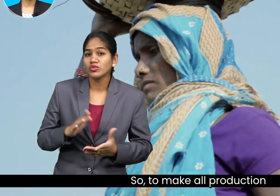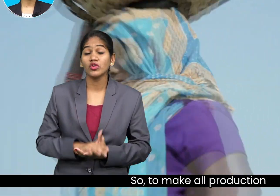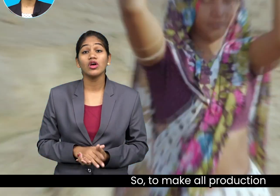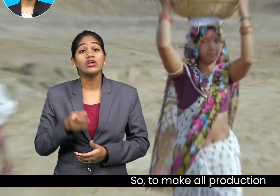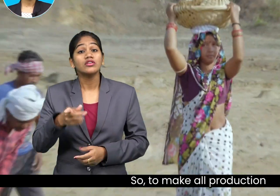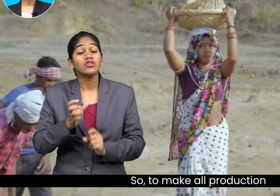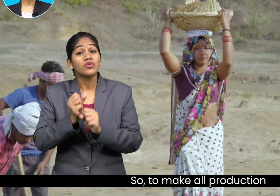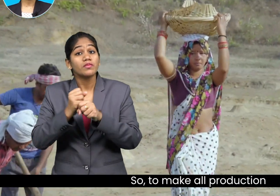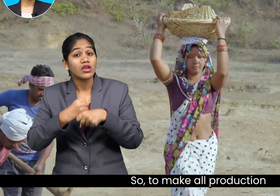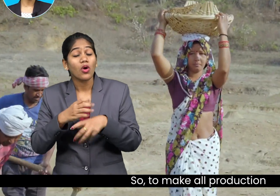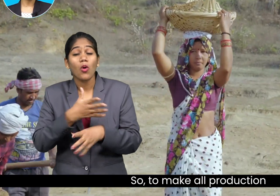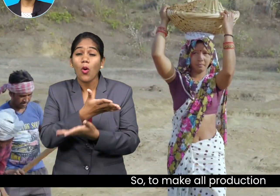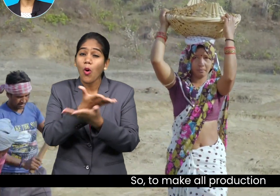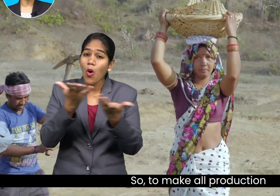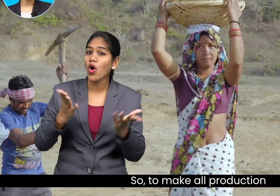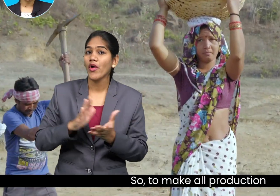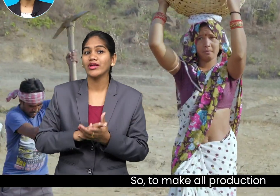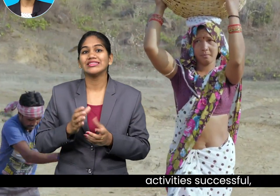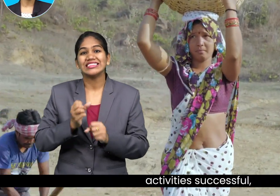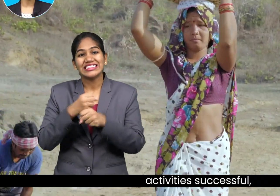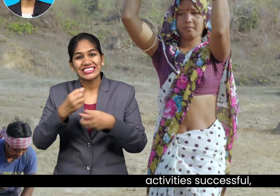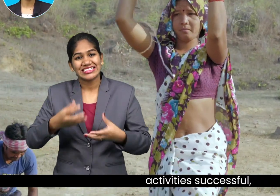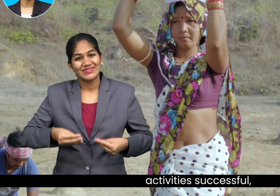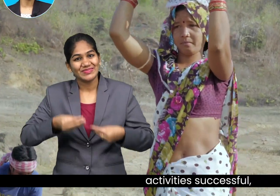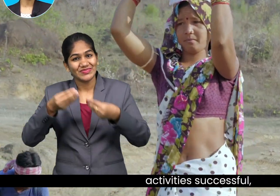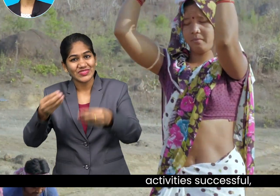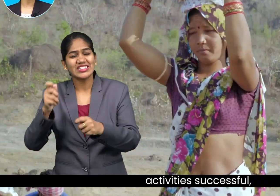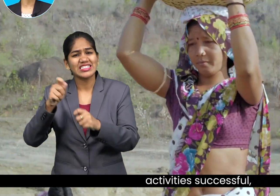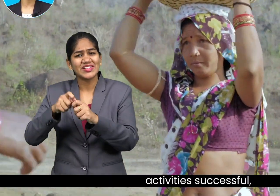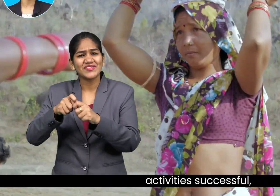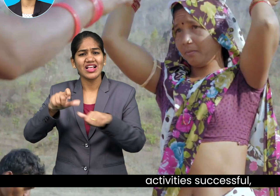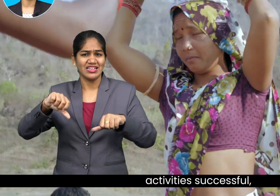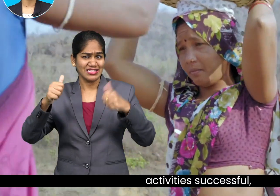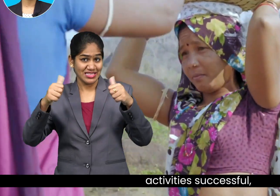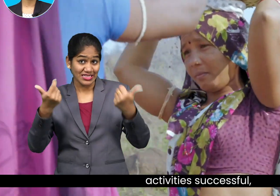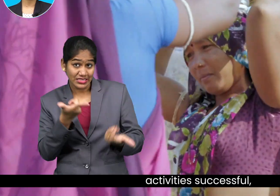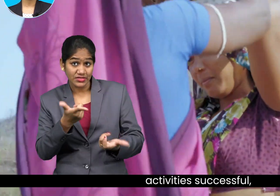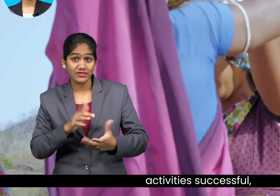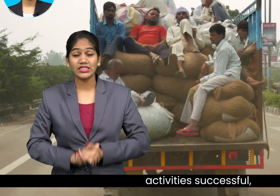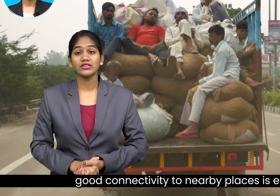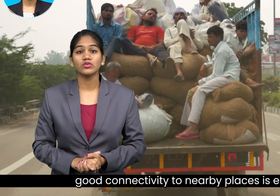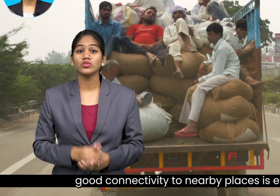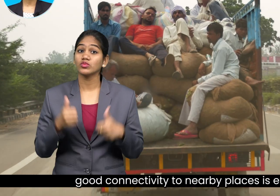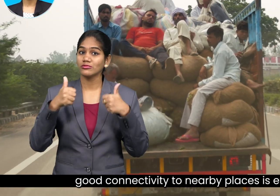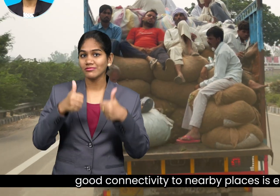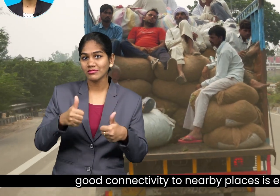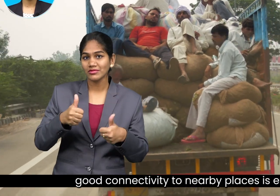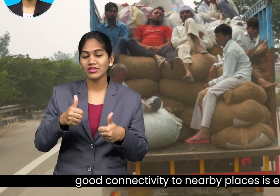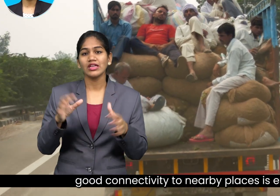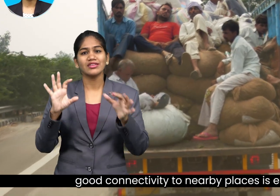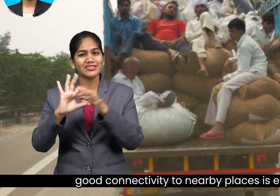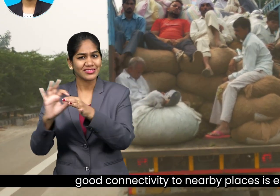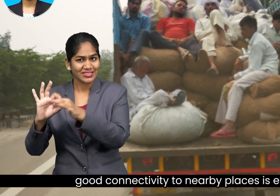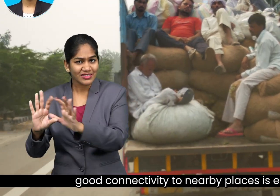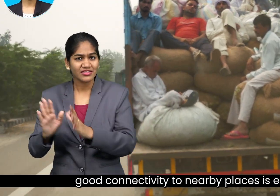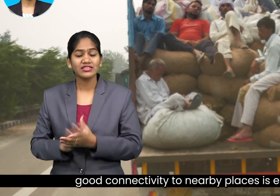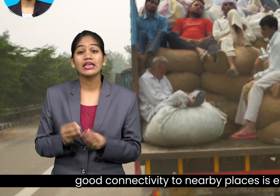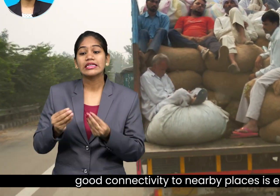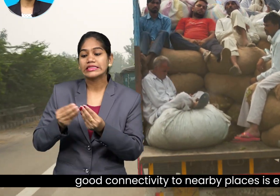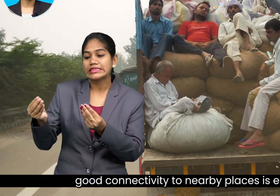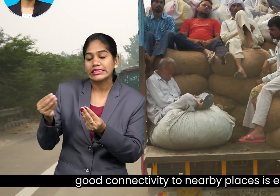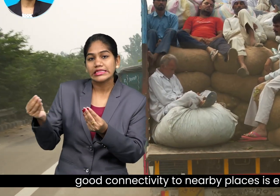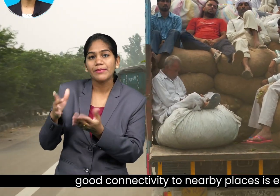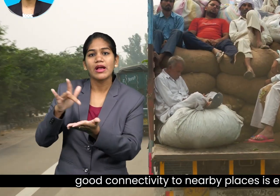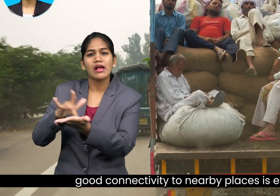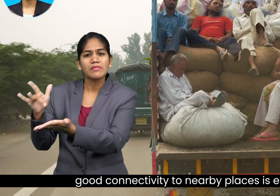So, to make all production activities successful, good connectivity to